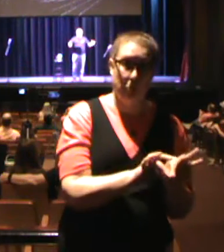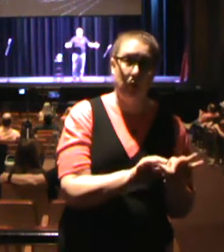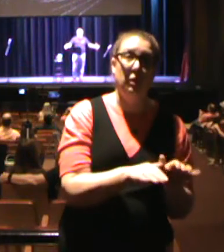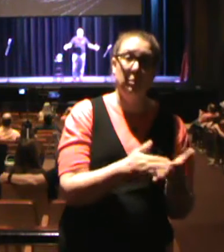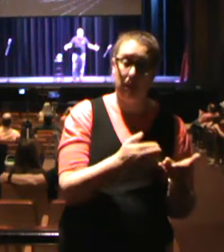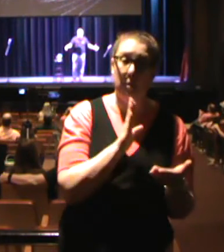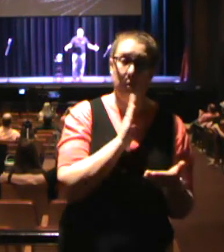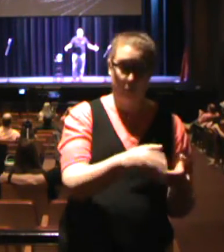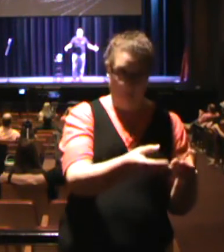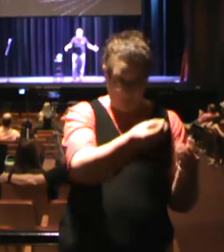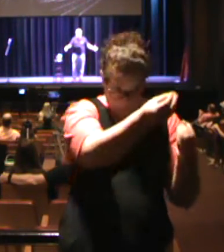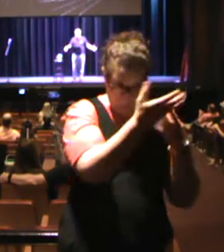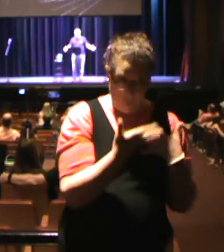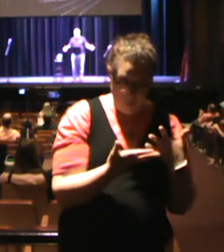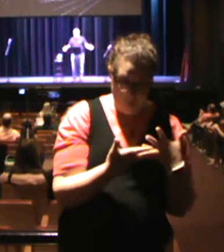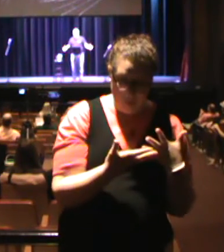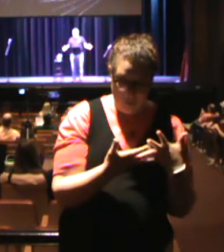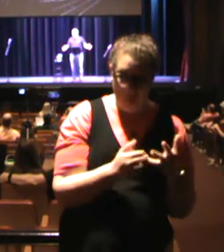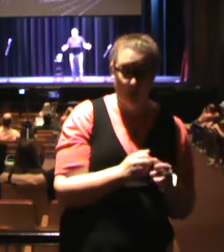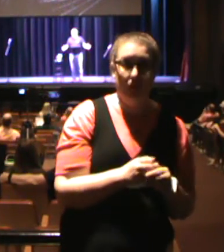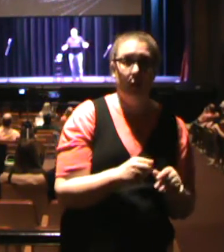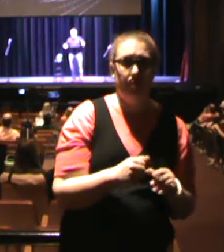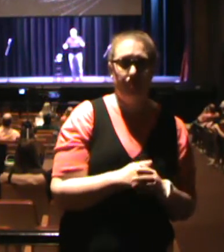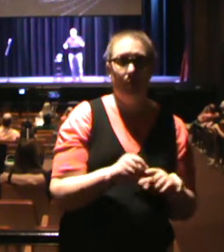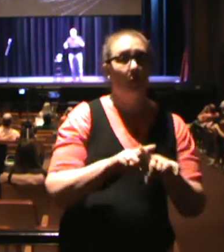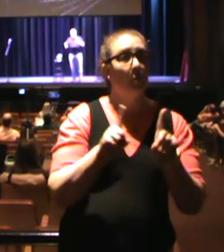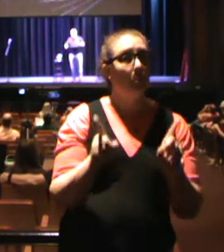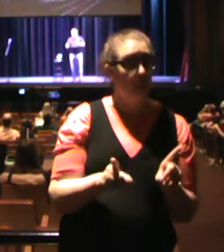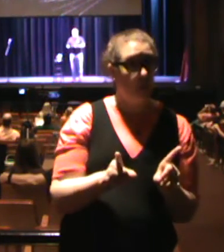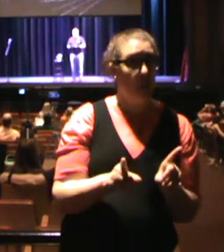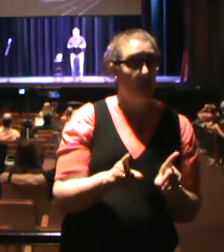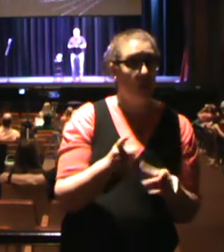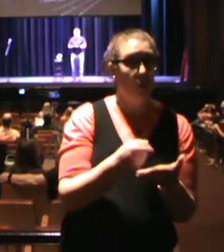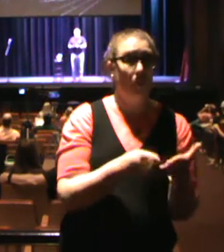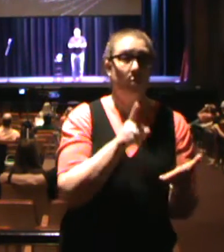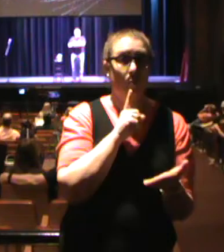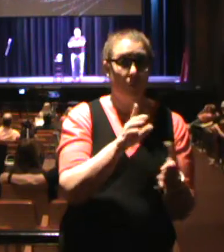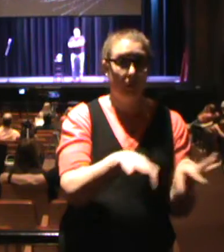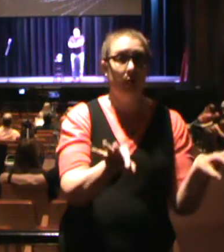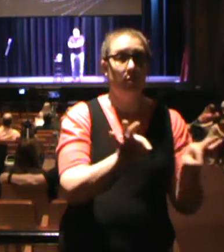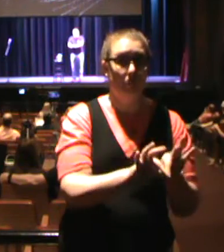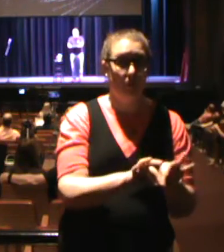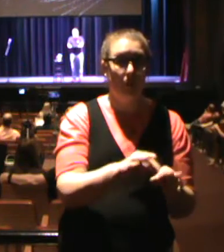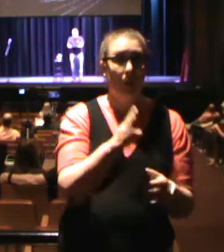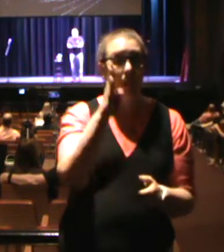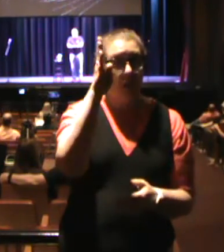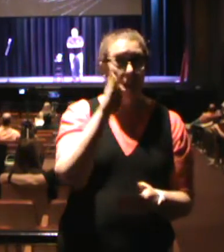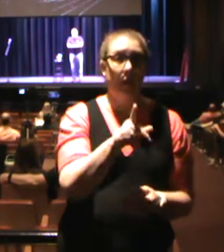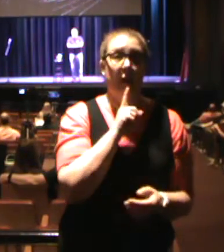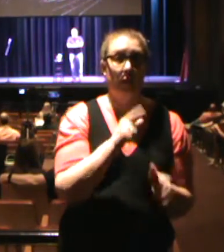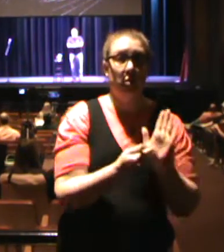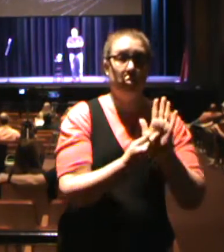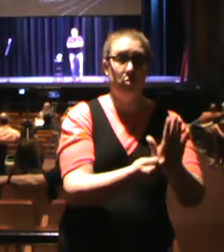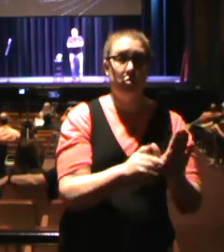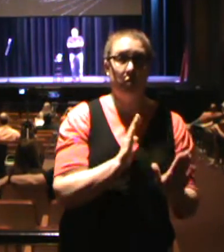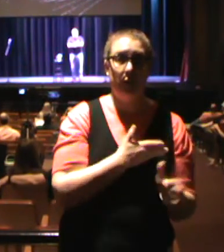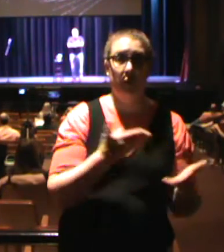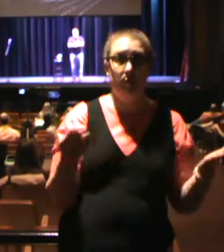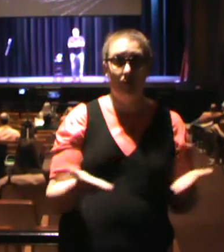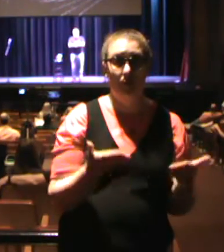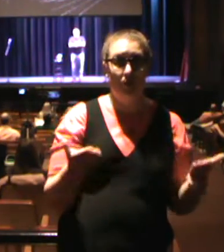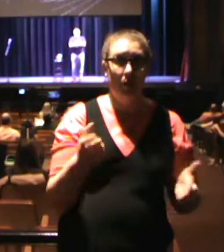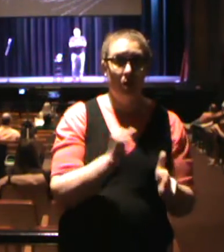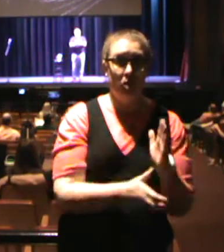would have told us how long he had been gone. But what is important and what God is showing us here in Nehemiah